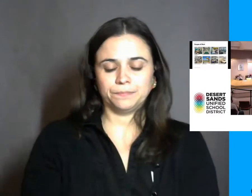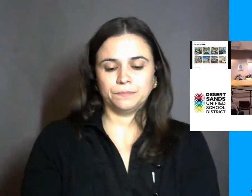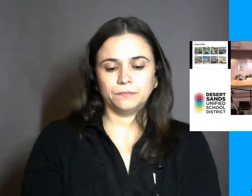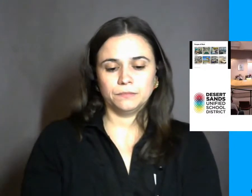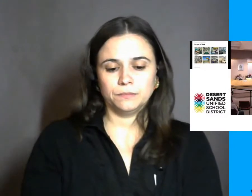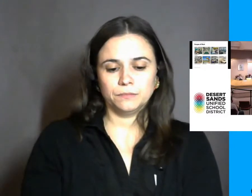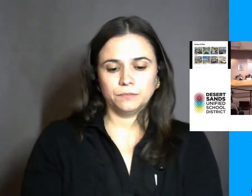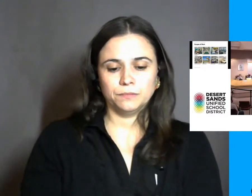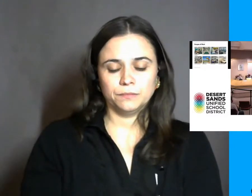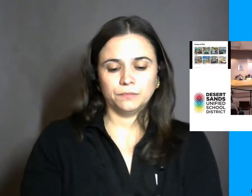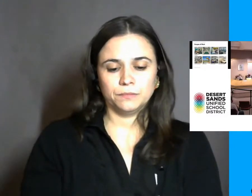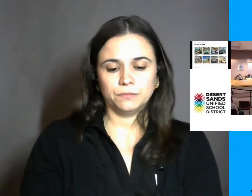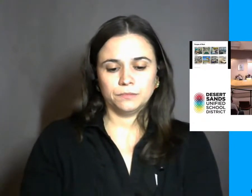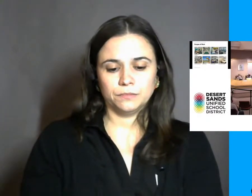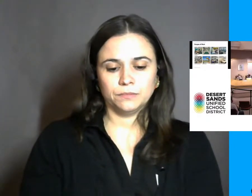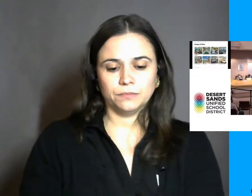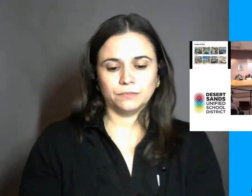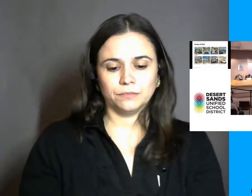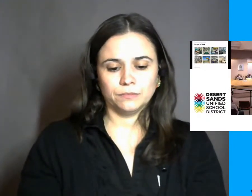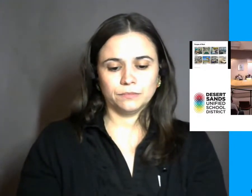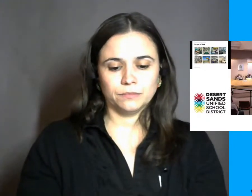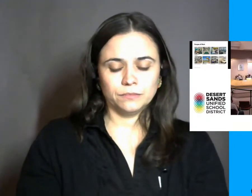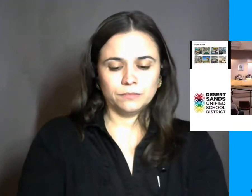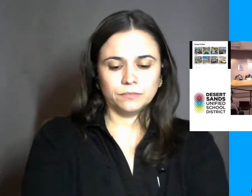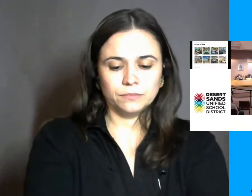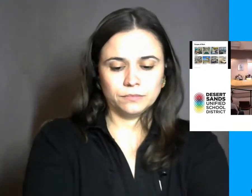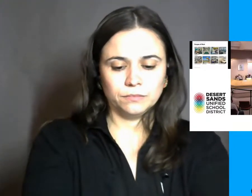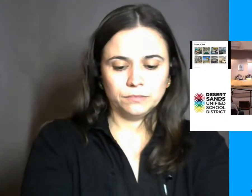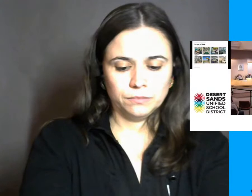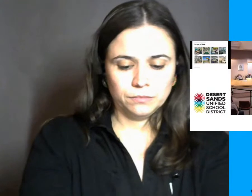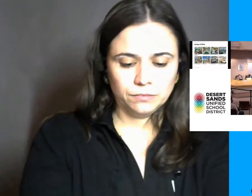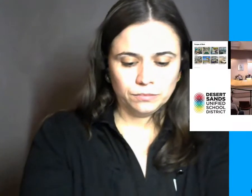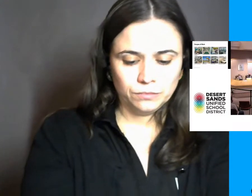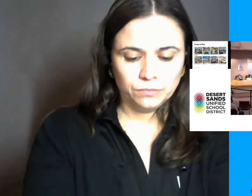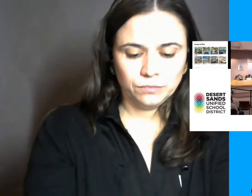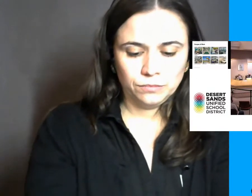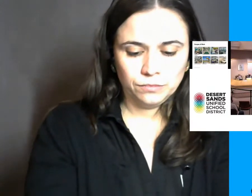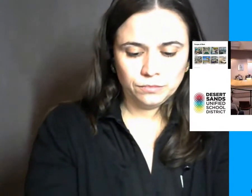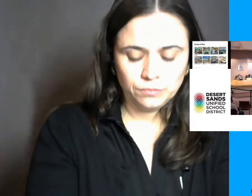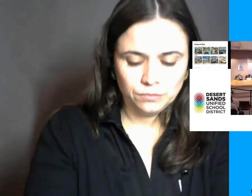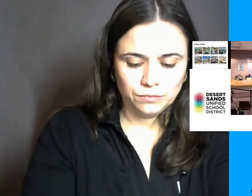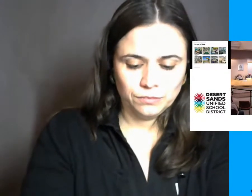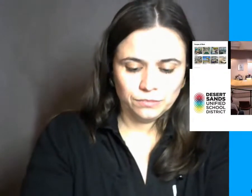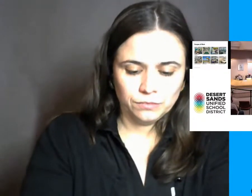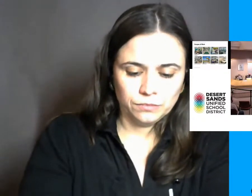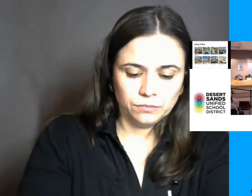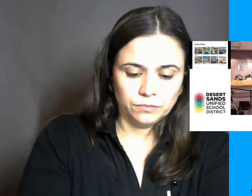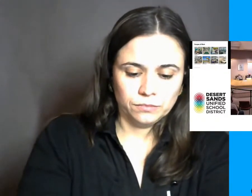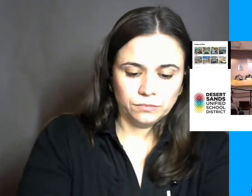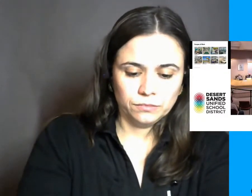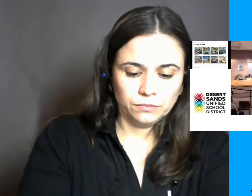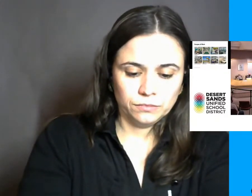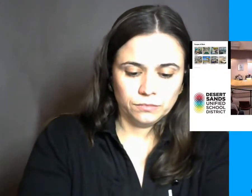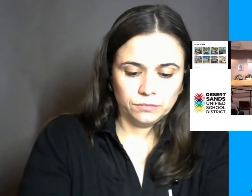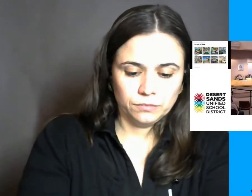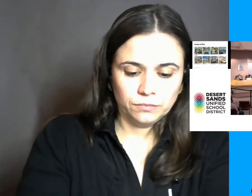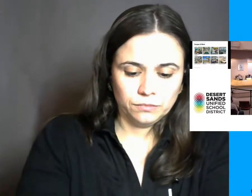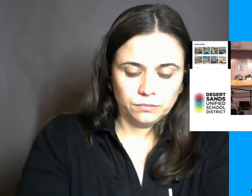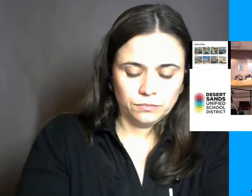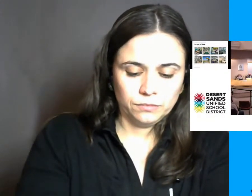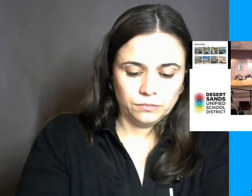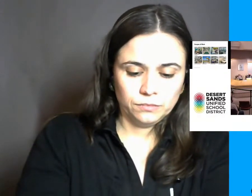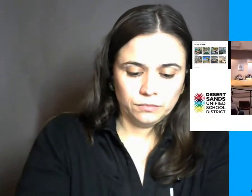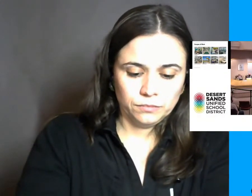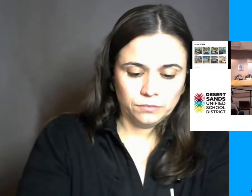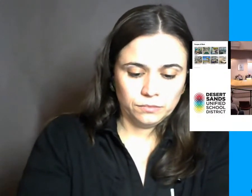principals is that the open pavilions are sometimes difficult to implement their programs, and so they'd like